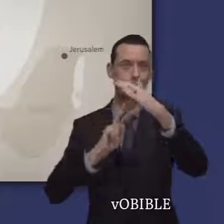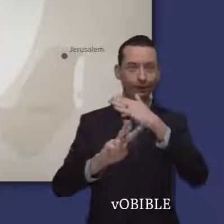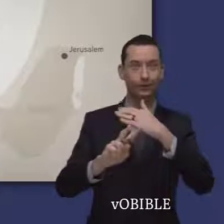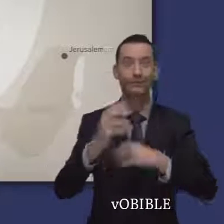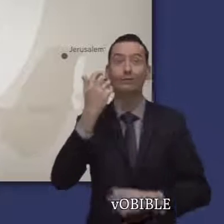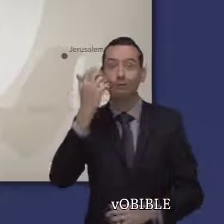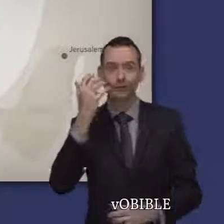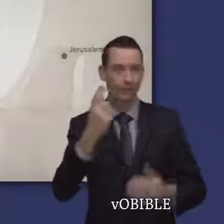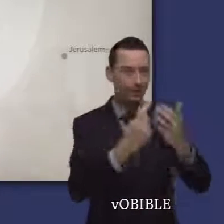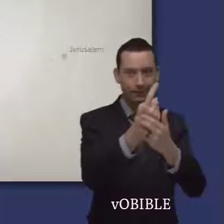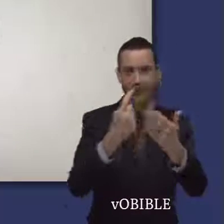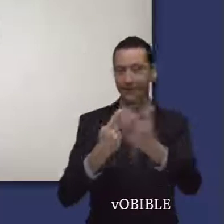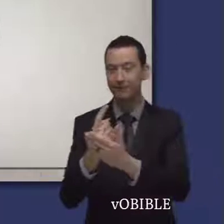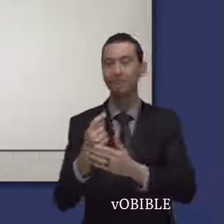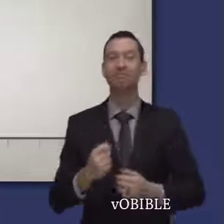soon affect the kingdom of Judah.